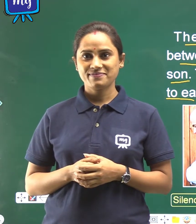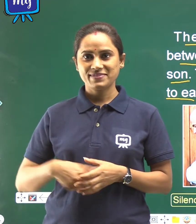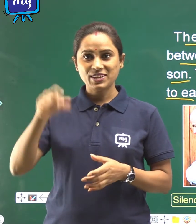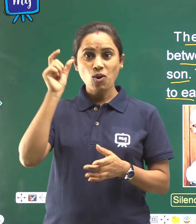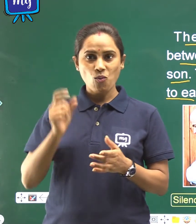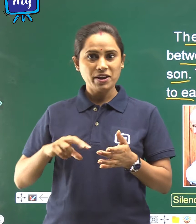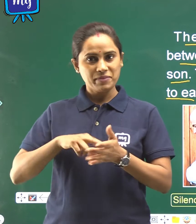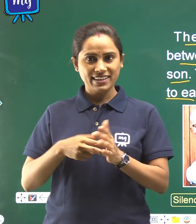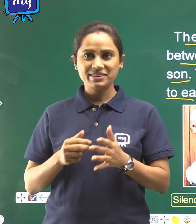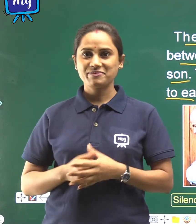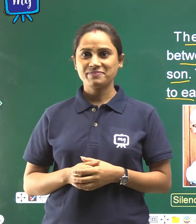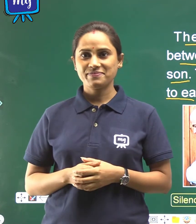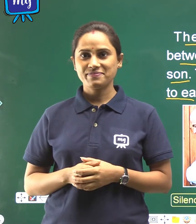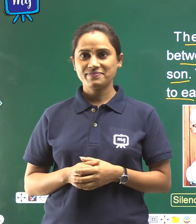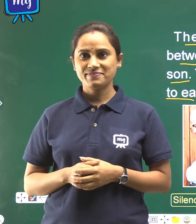Word meaning.